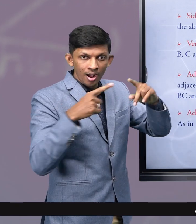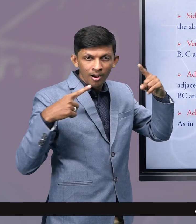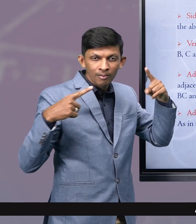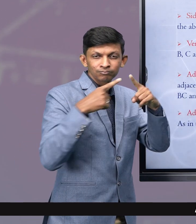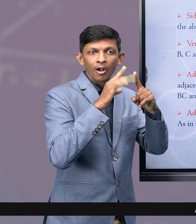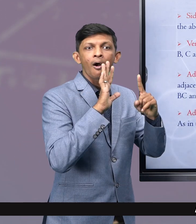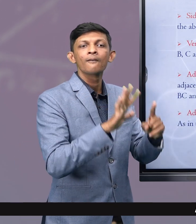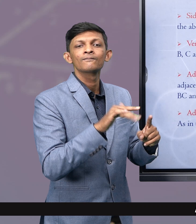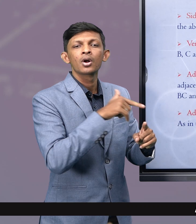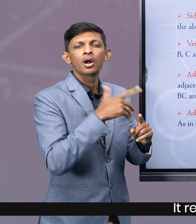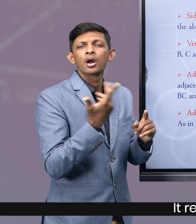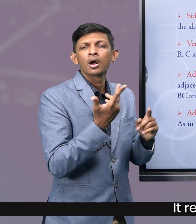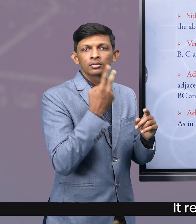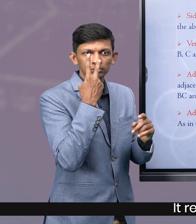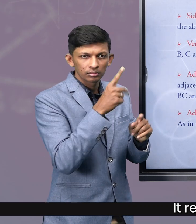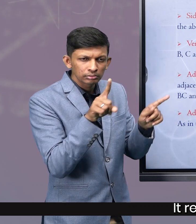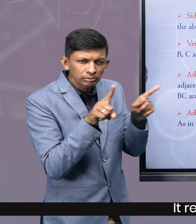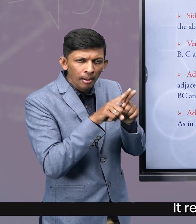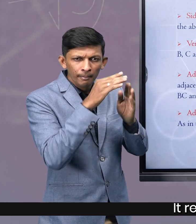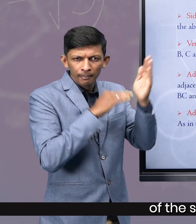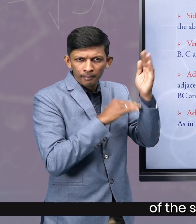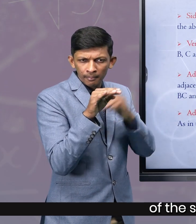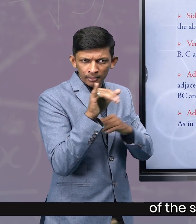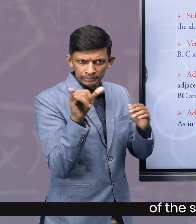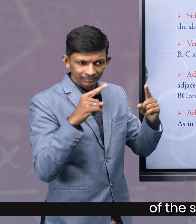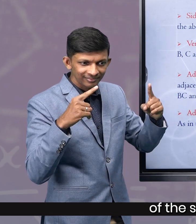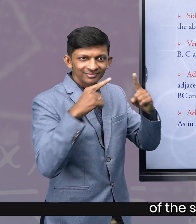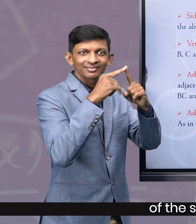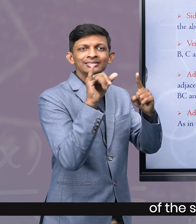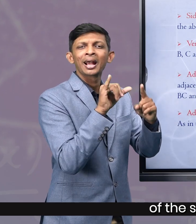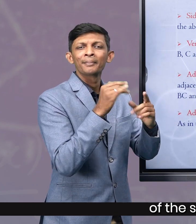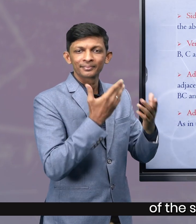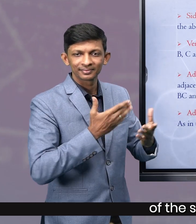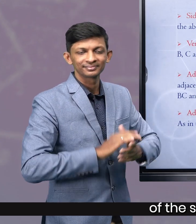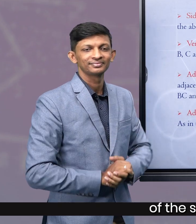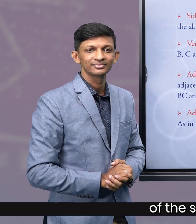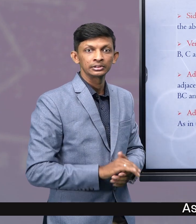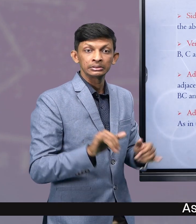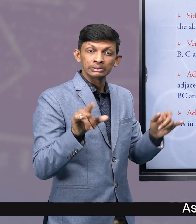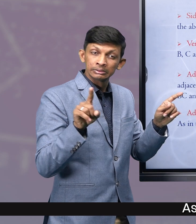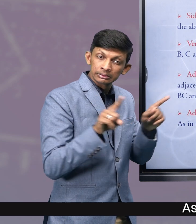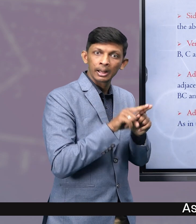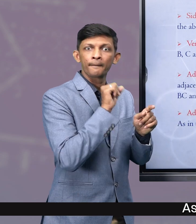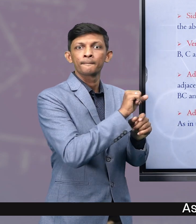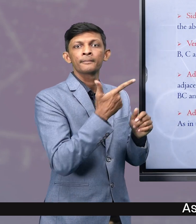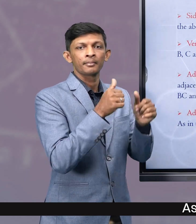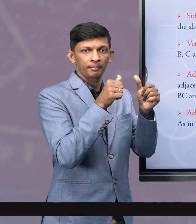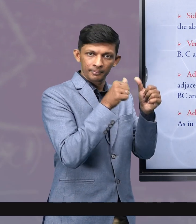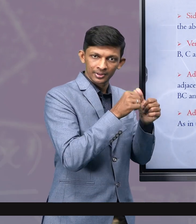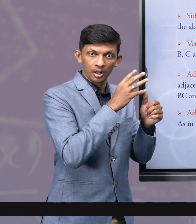Adjacent vertices. It refers to the endpoints of the same side of the polygon. As in the above figure, A and